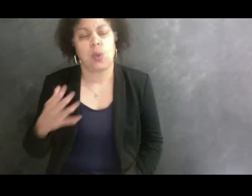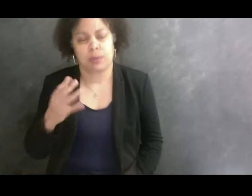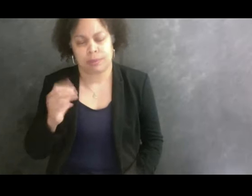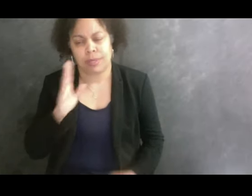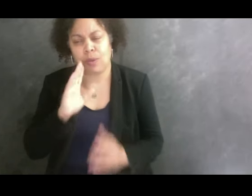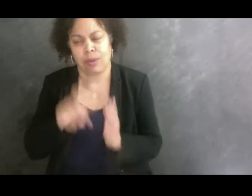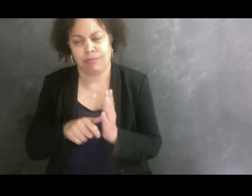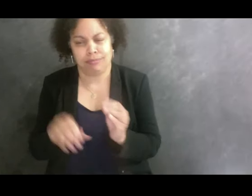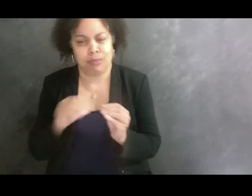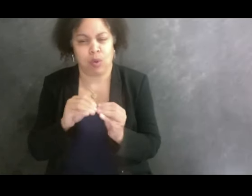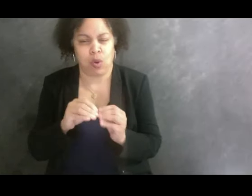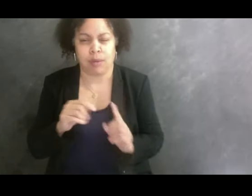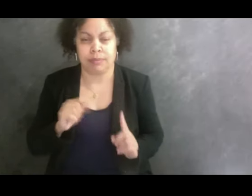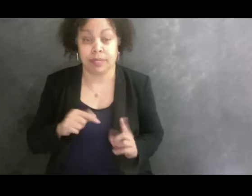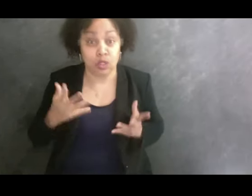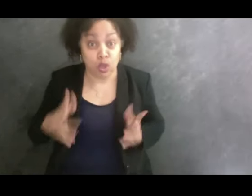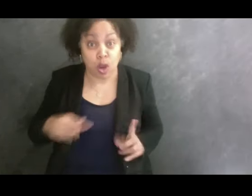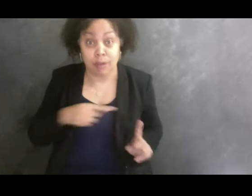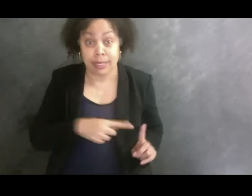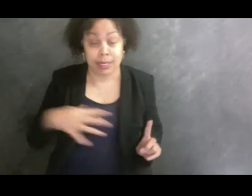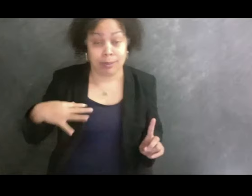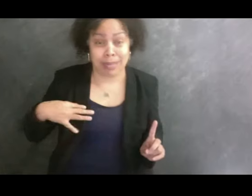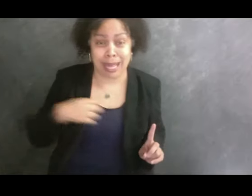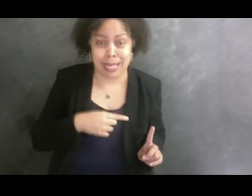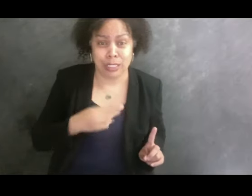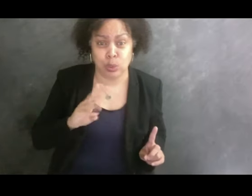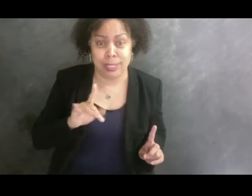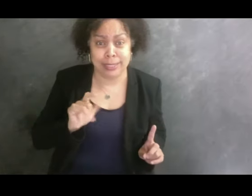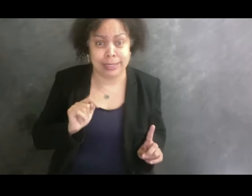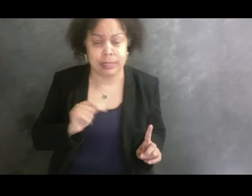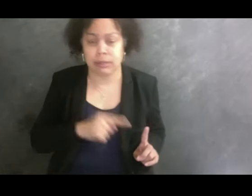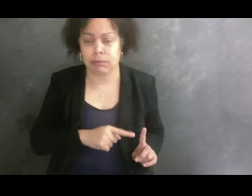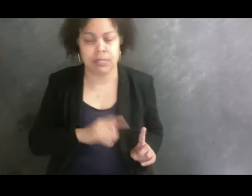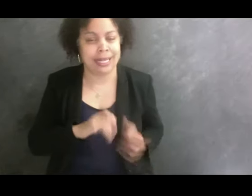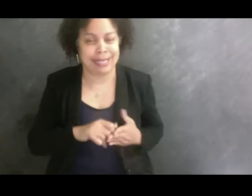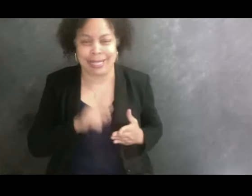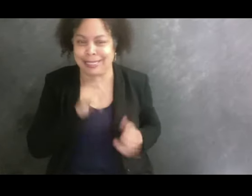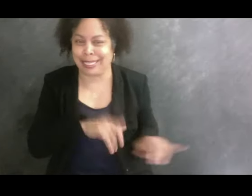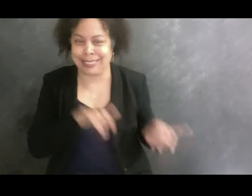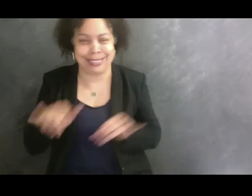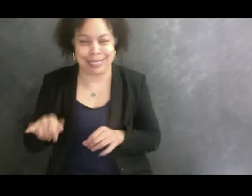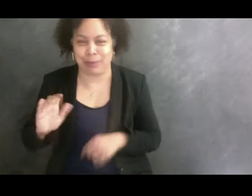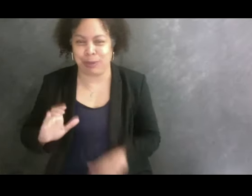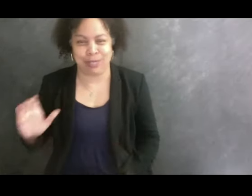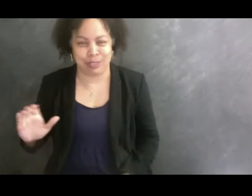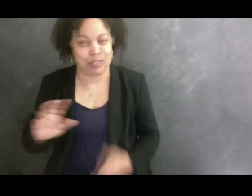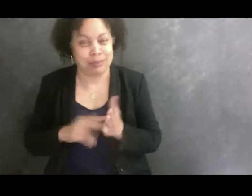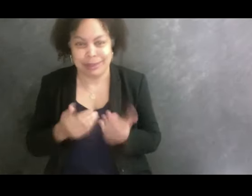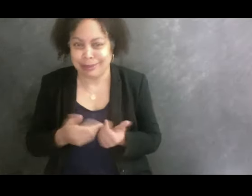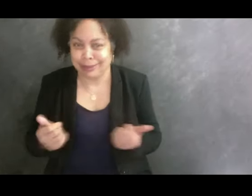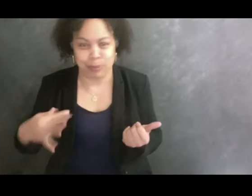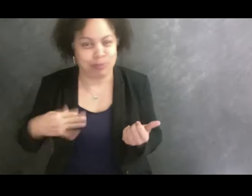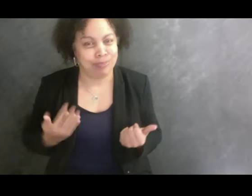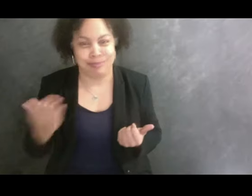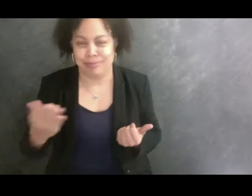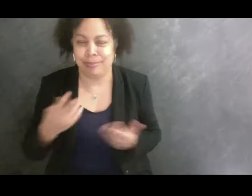on that, if you've already applied to the Hewlett grant, that does not count as an application to the Creative Capital grant. You must submit a separate application to